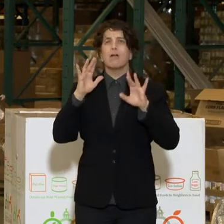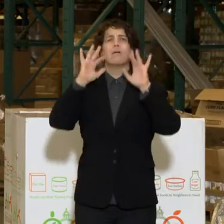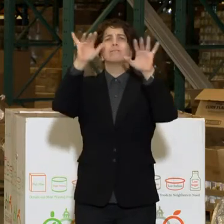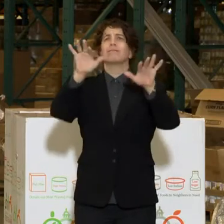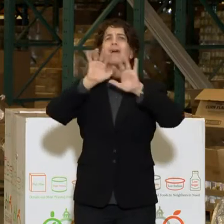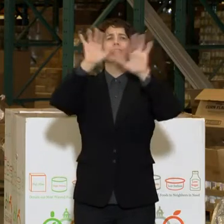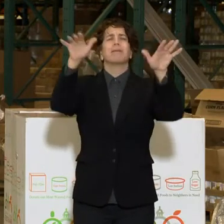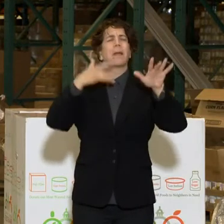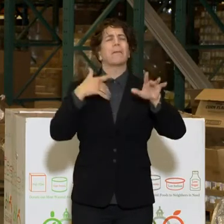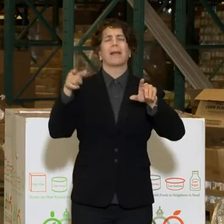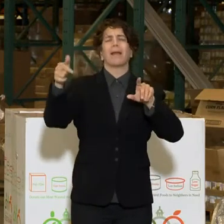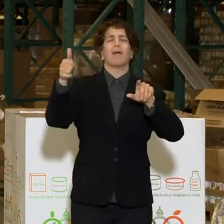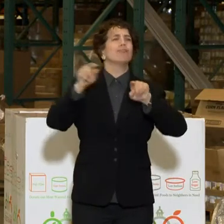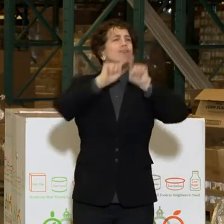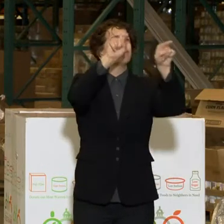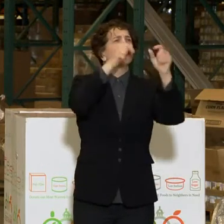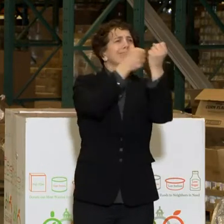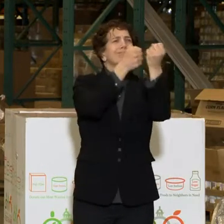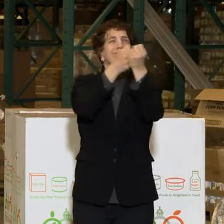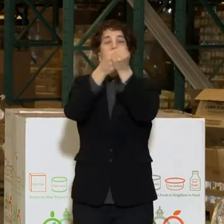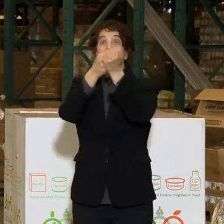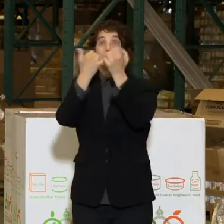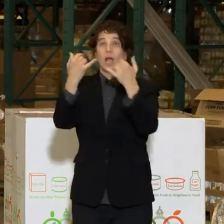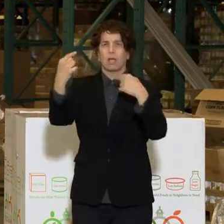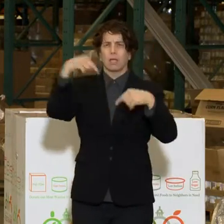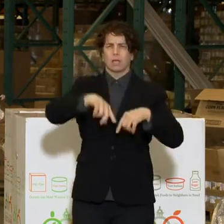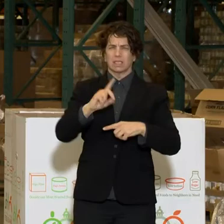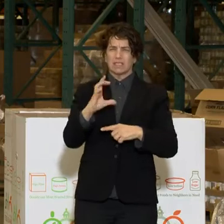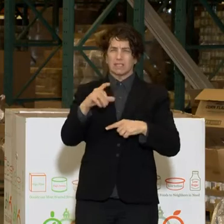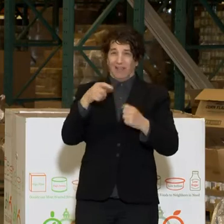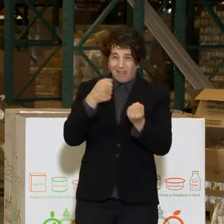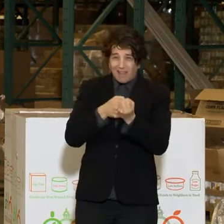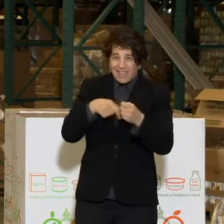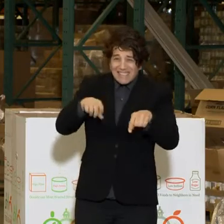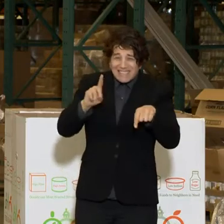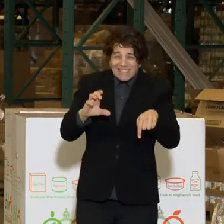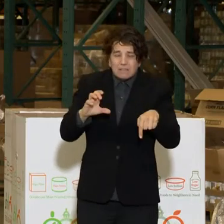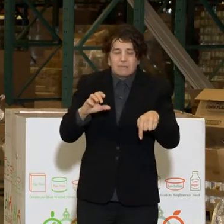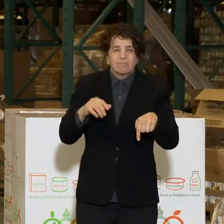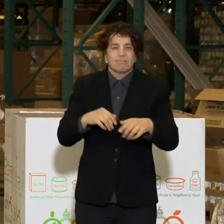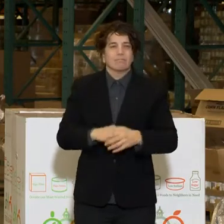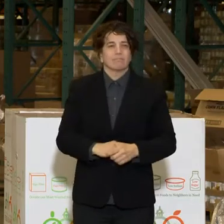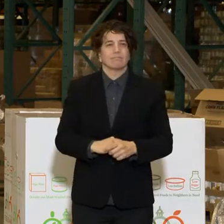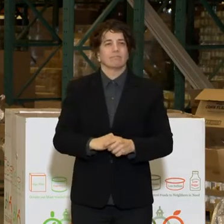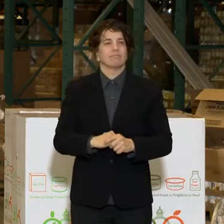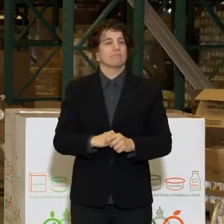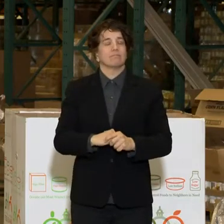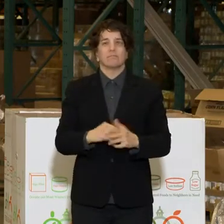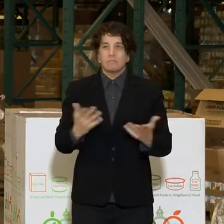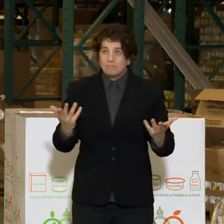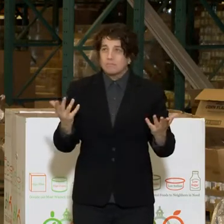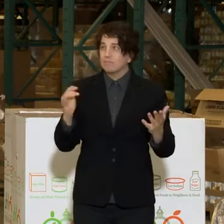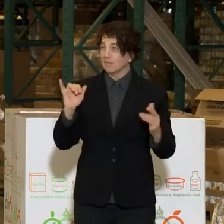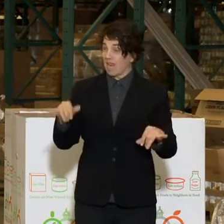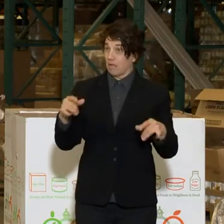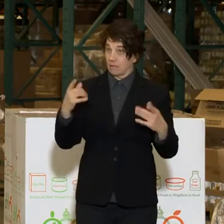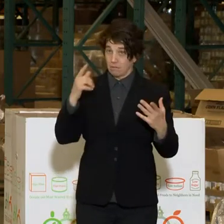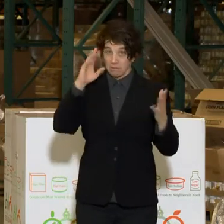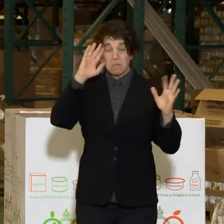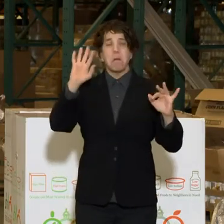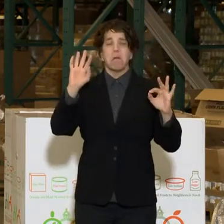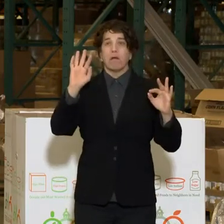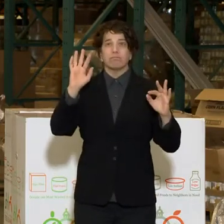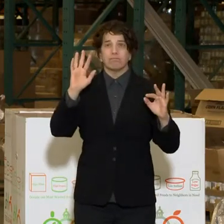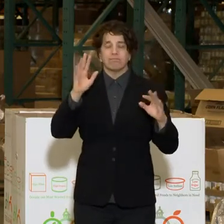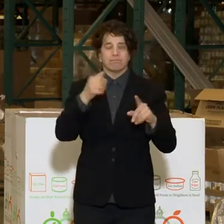man-made disaster. But that is where we are. And these are unprecedented times. I am